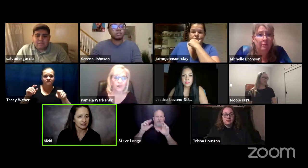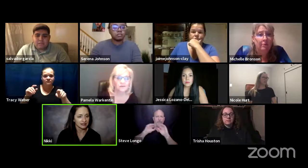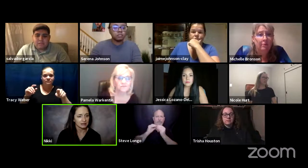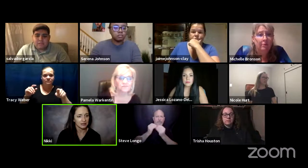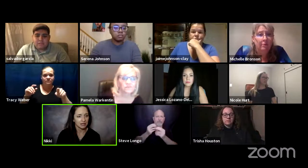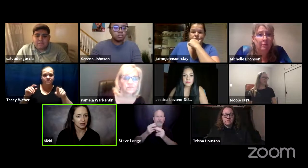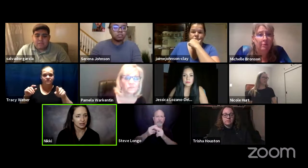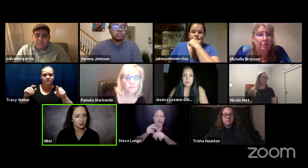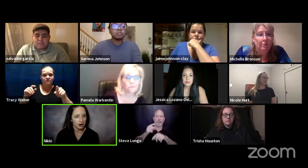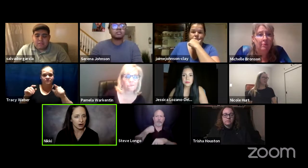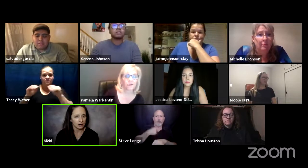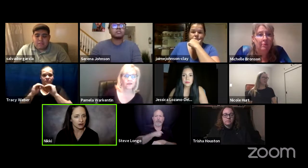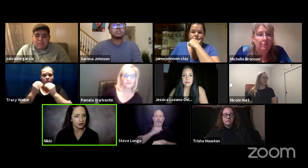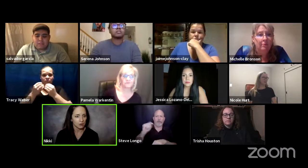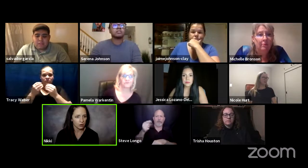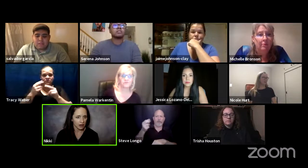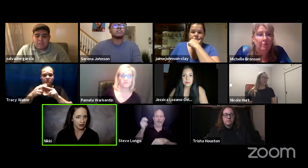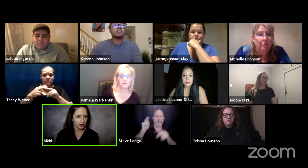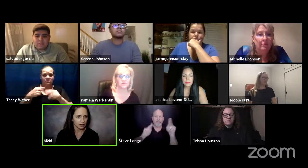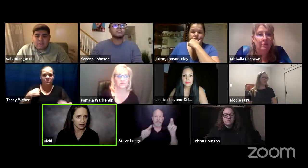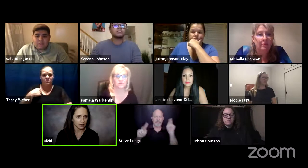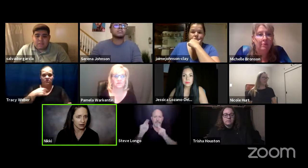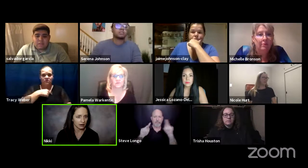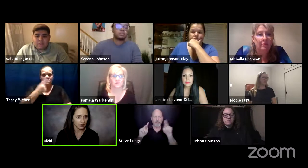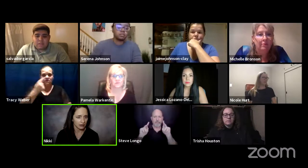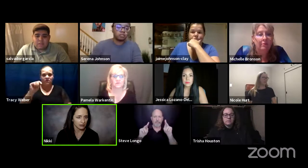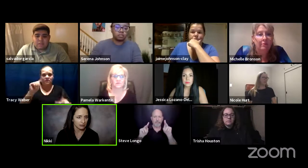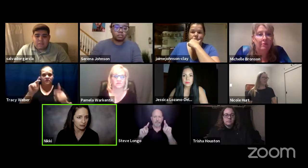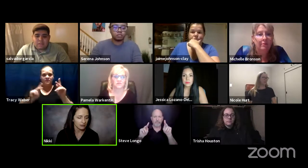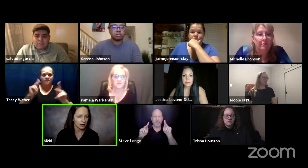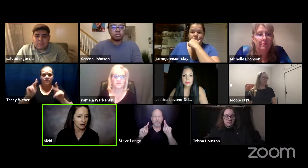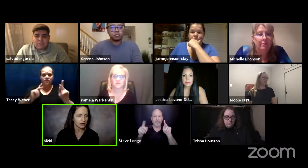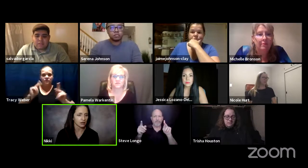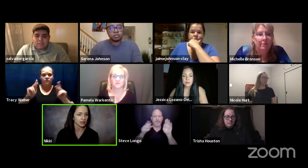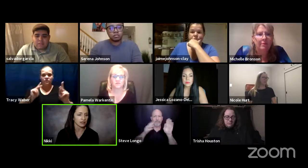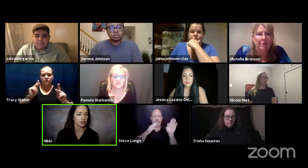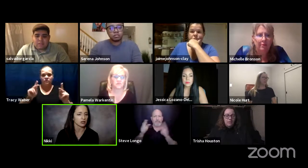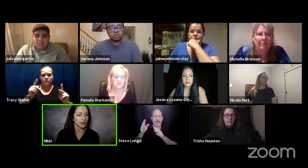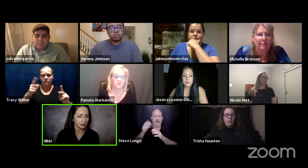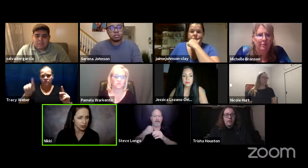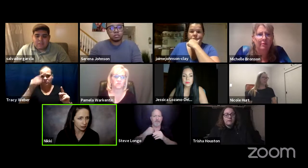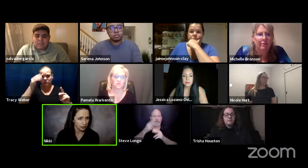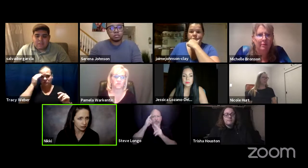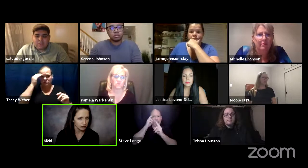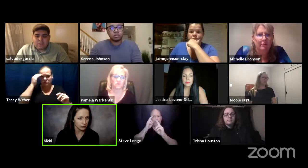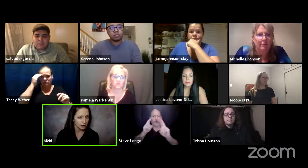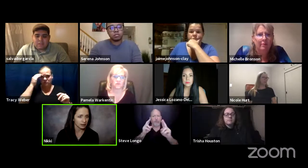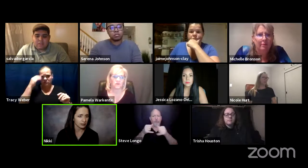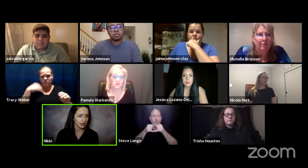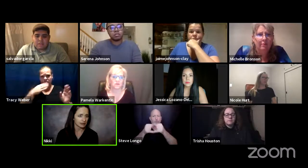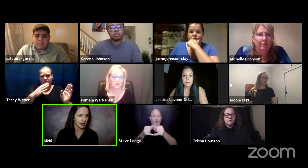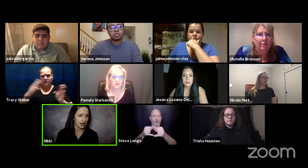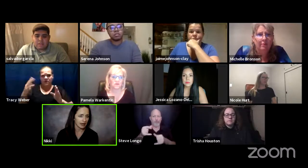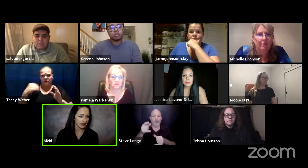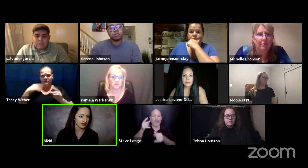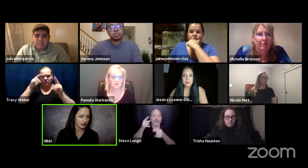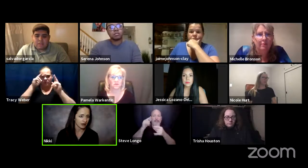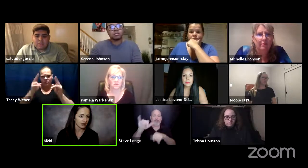Yes, maybe you are aware of an organization called We the People. They plan to have